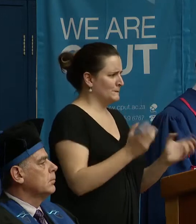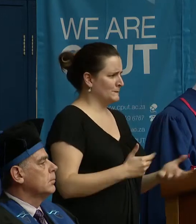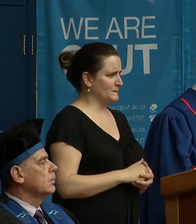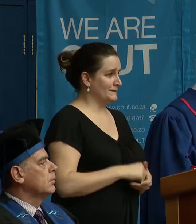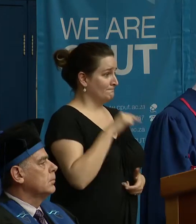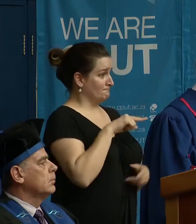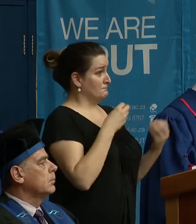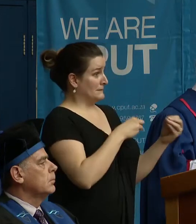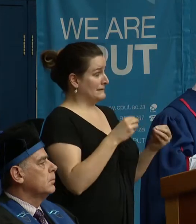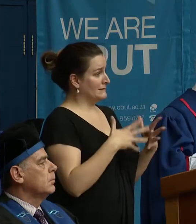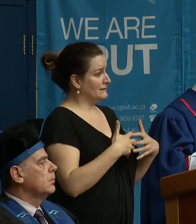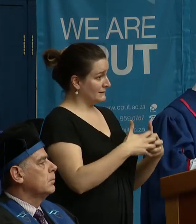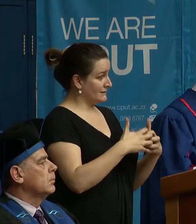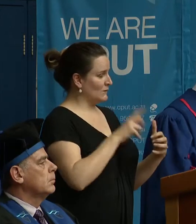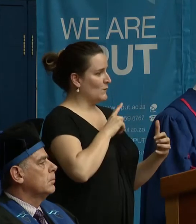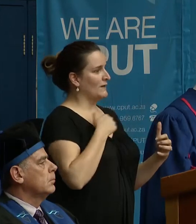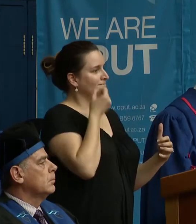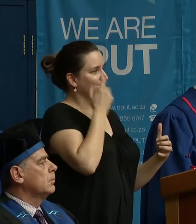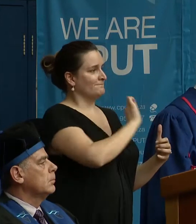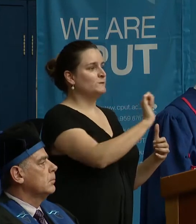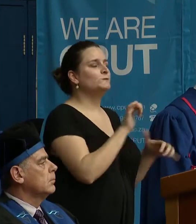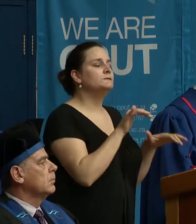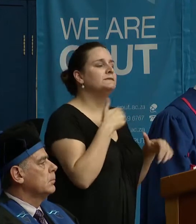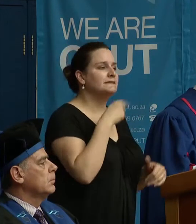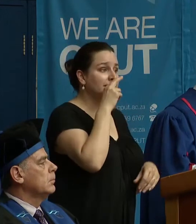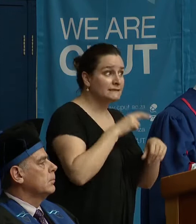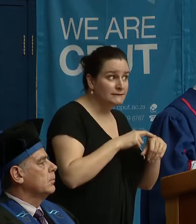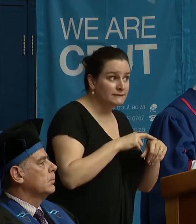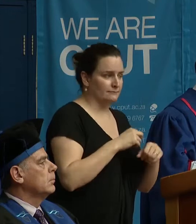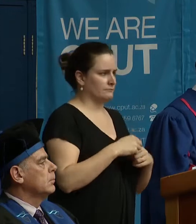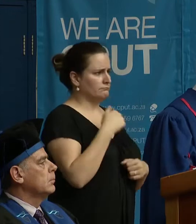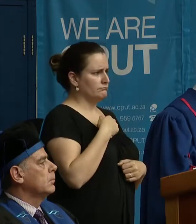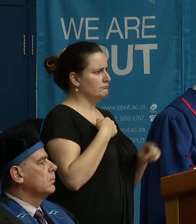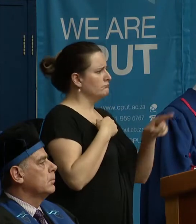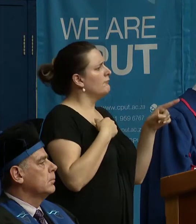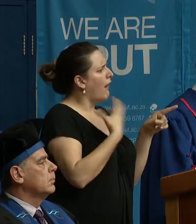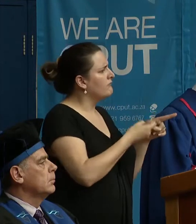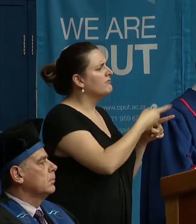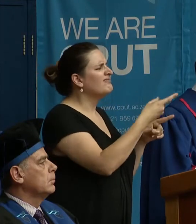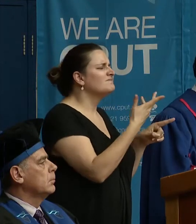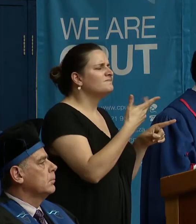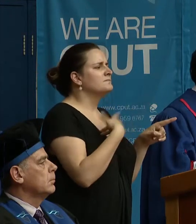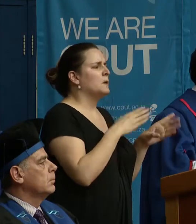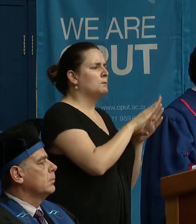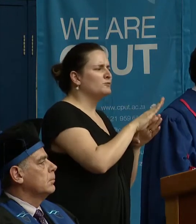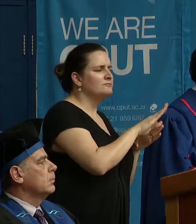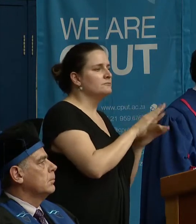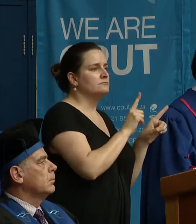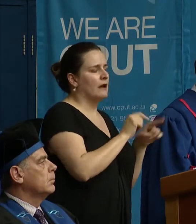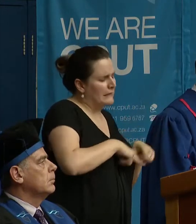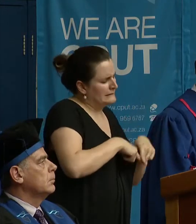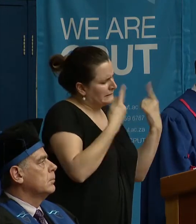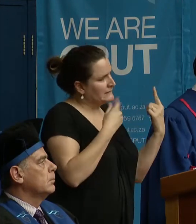been created from understanding what people need and have not tried to improve on what was out there, but have rather created entirely new ways